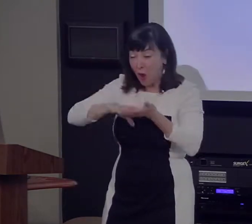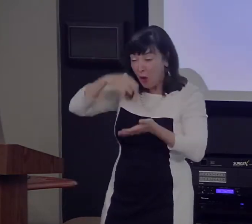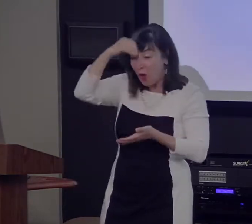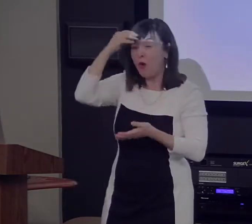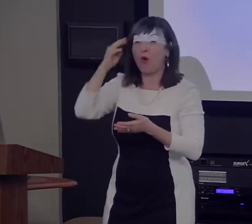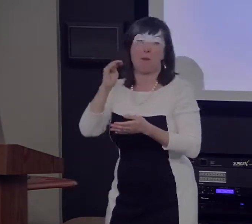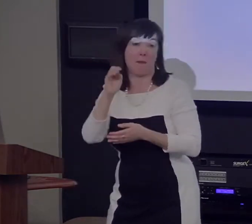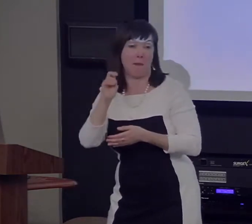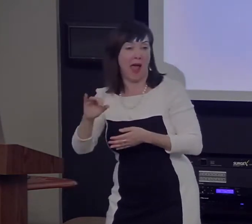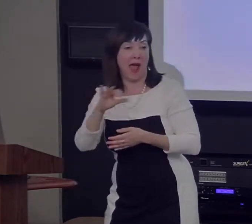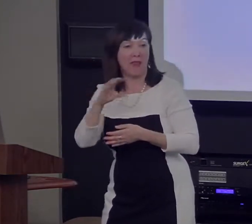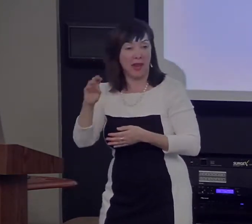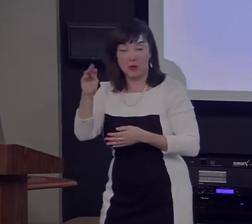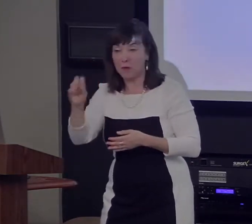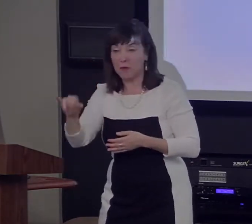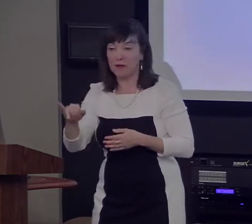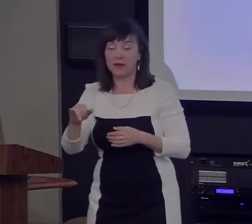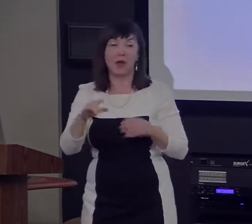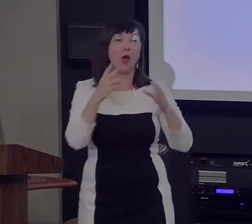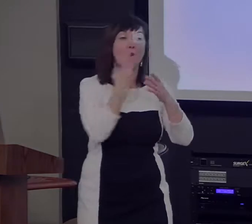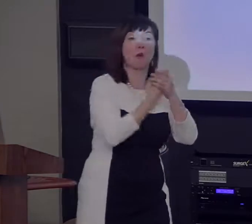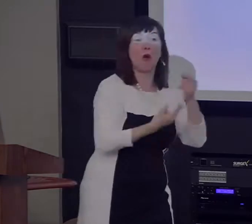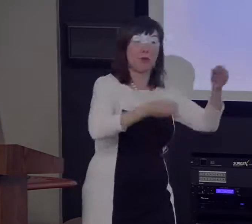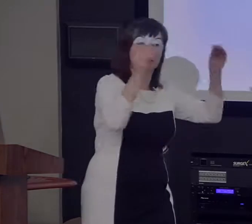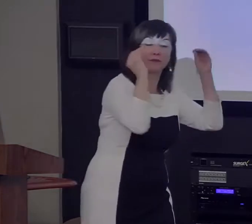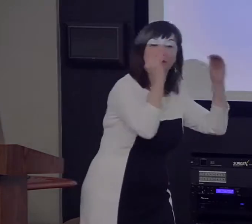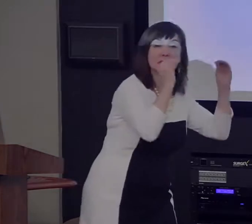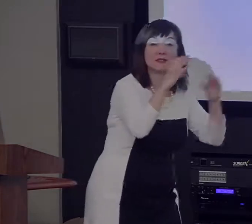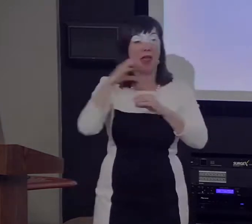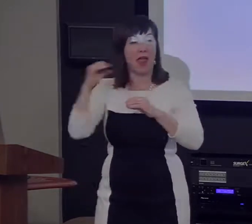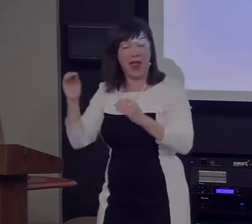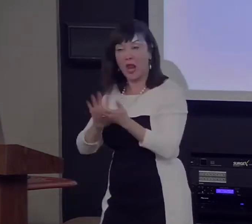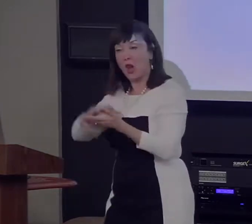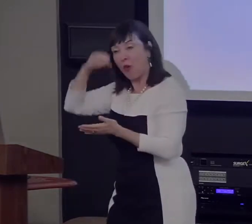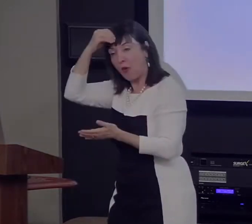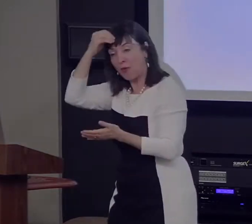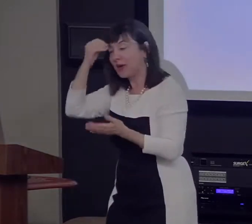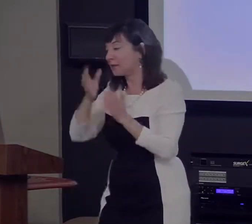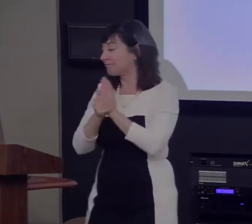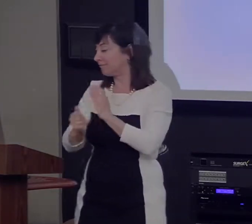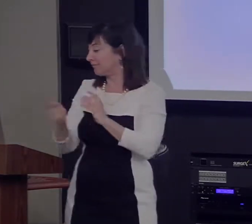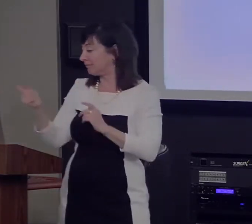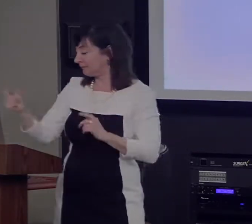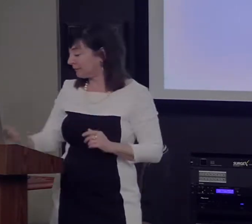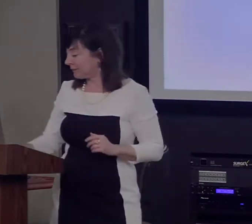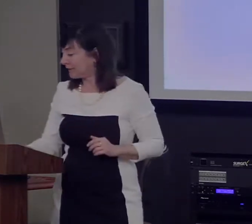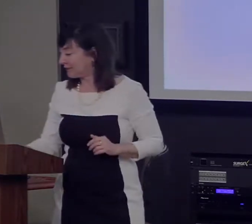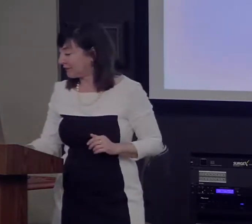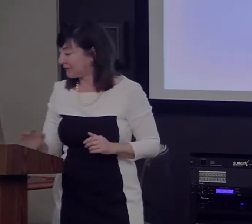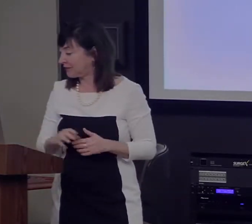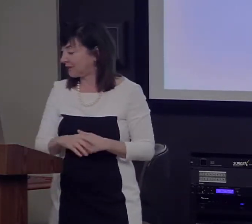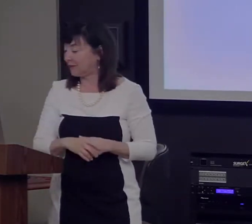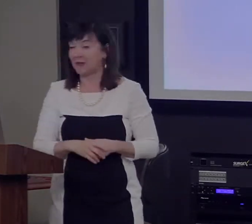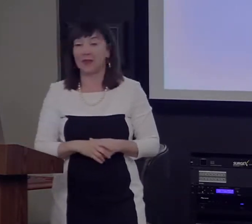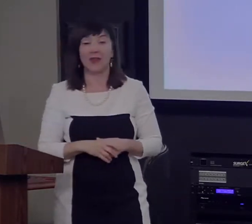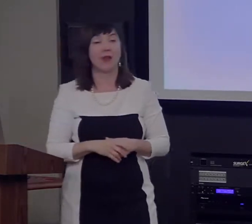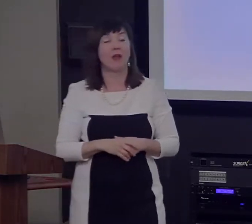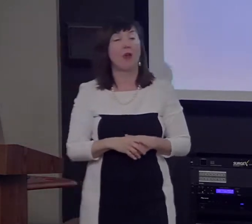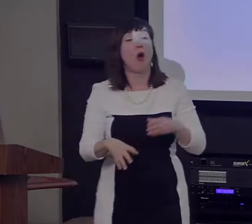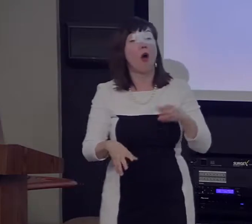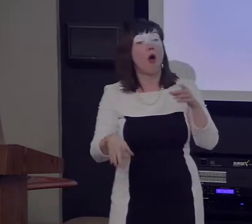and communicates a great deal of information about how children learn math and numeracy, both for instruction and for